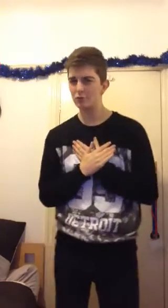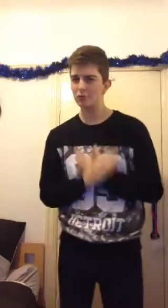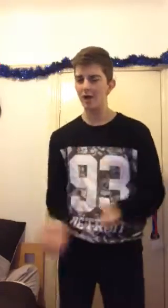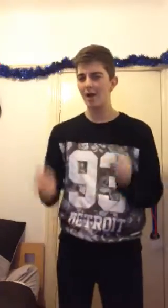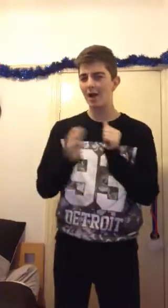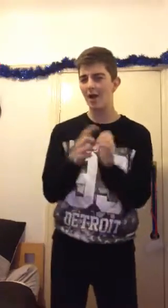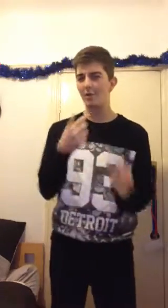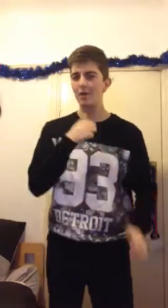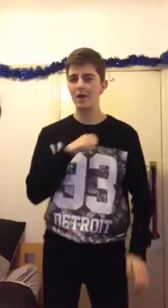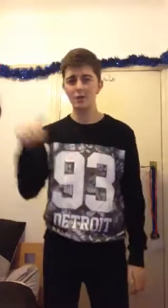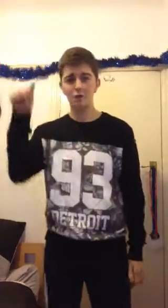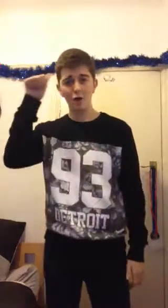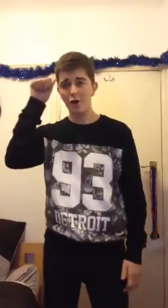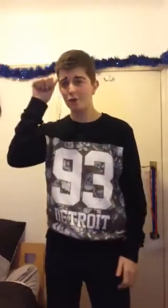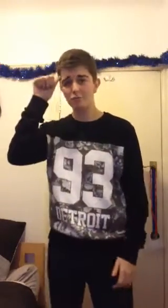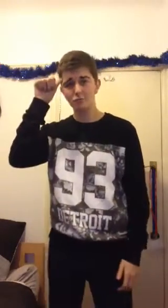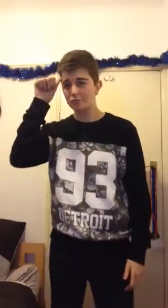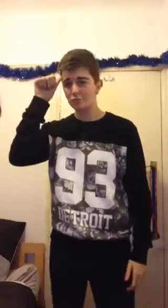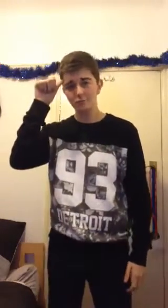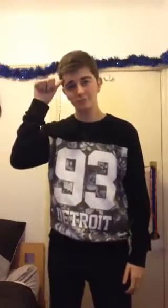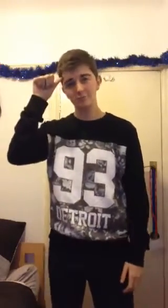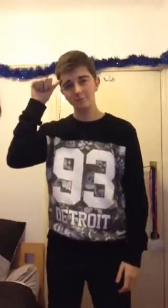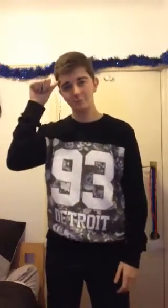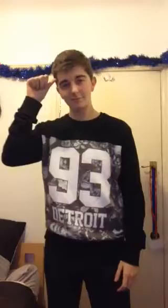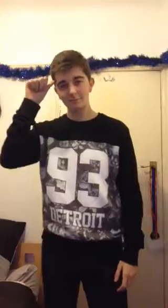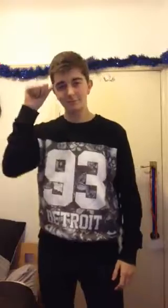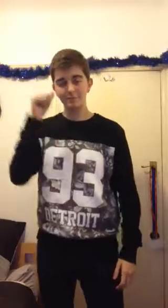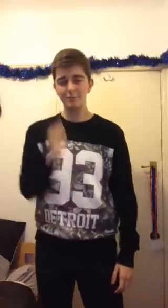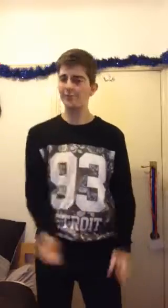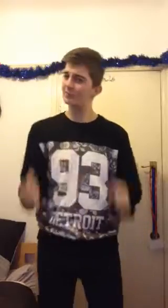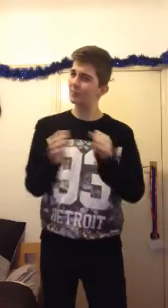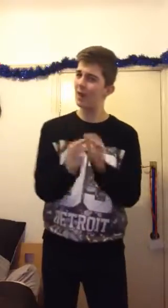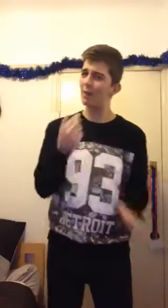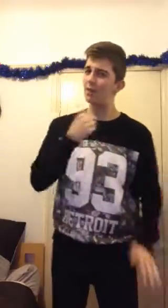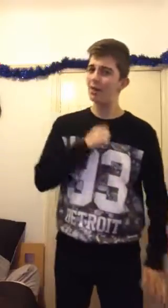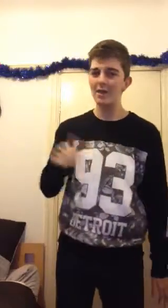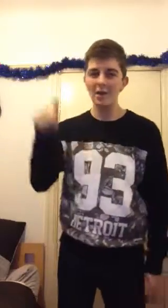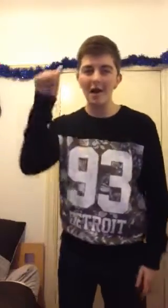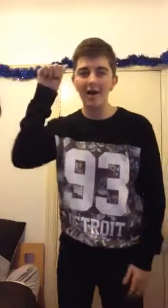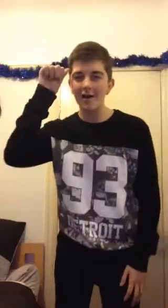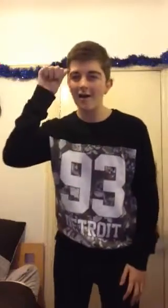How will I know? Don't trust your feelings. How will I know?